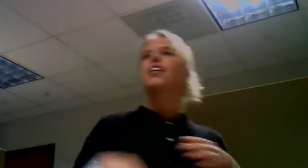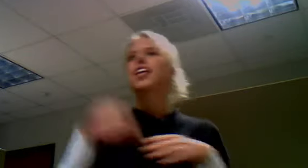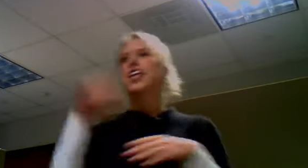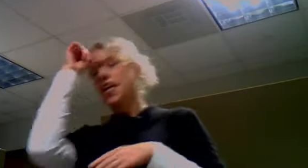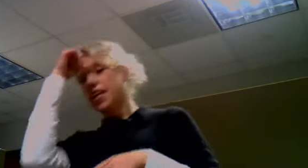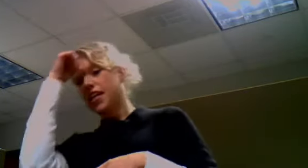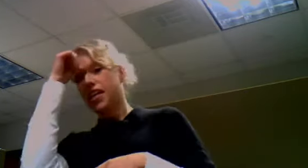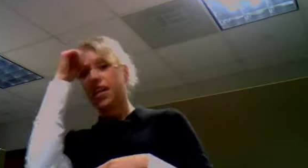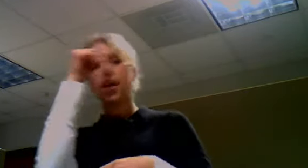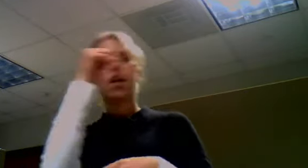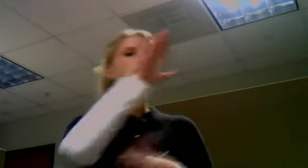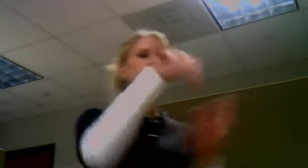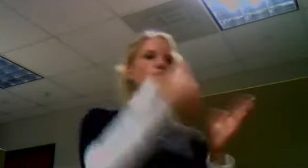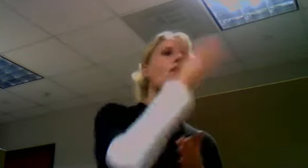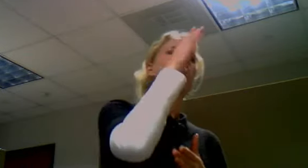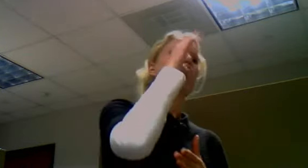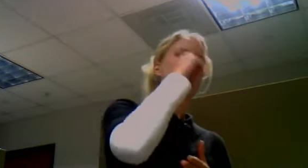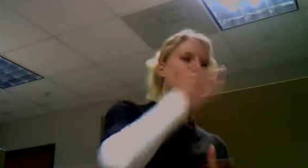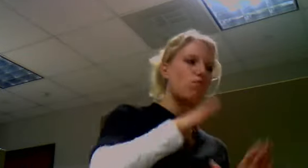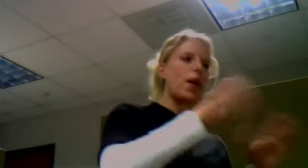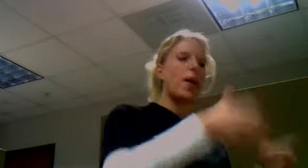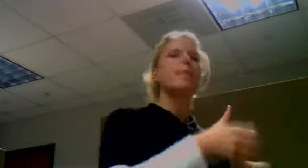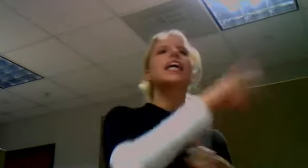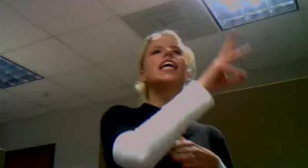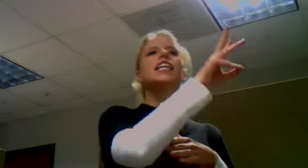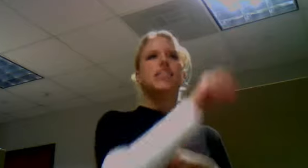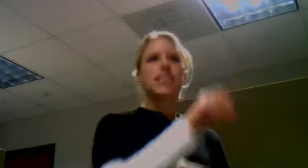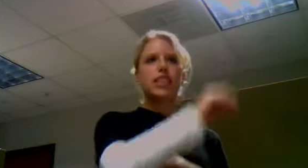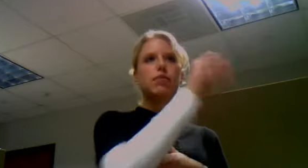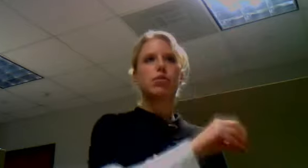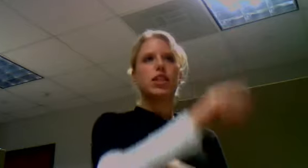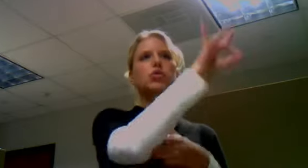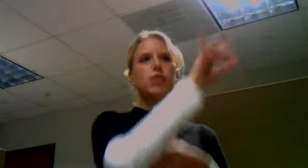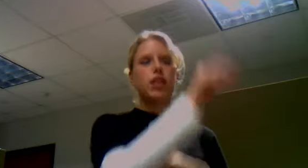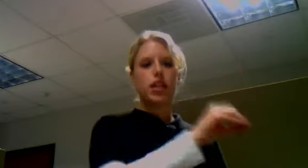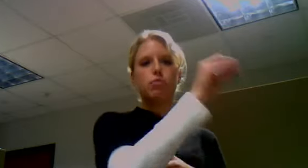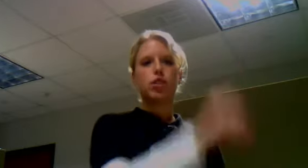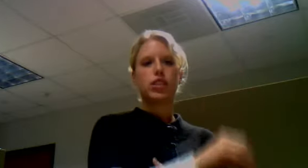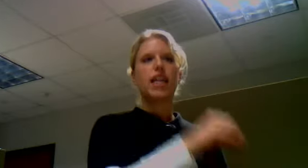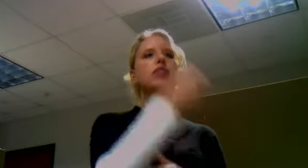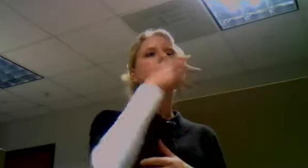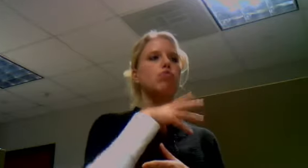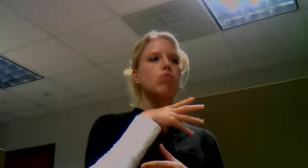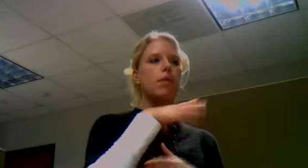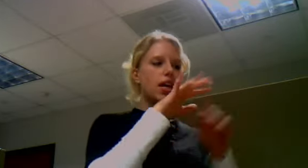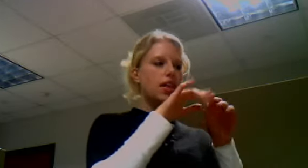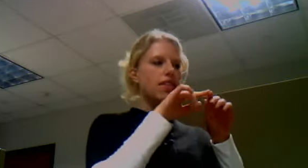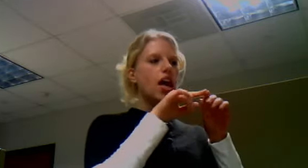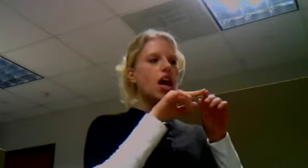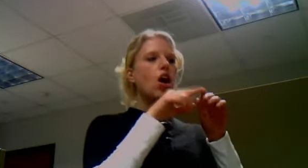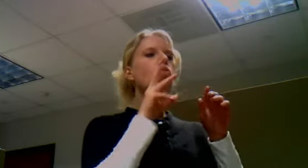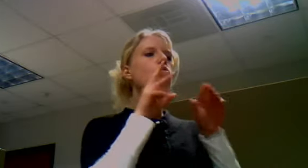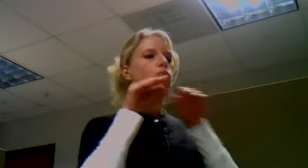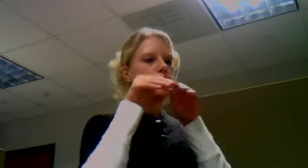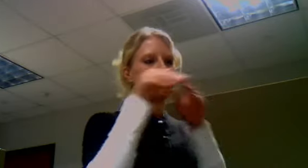women. 60 to 80% of the workforce in China is women in coastal part of the country, whereas in India, it's all